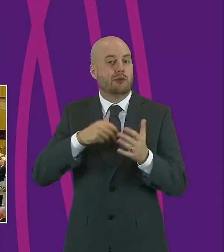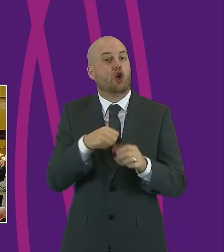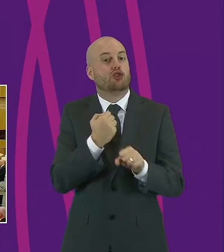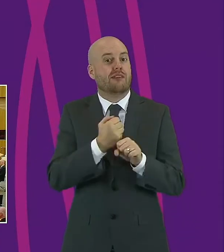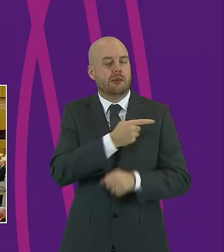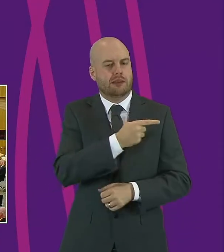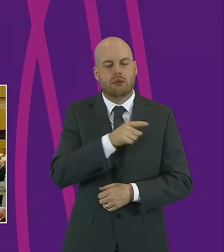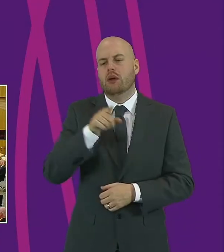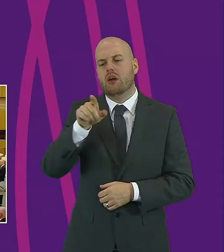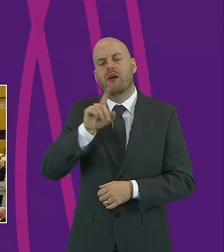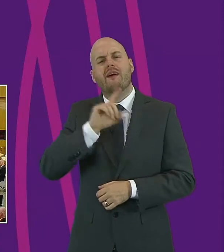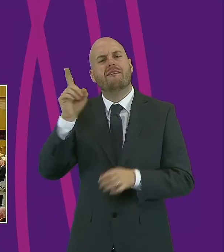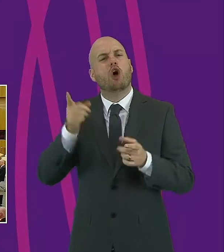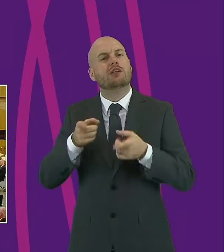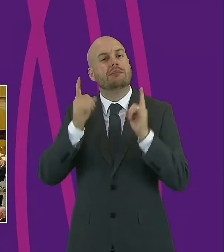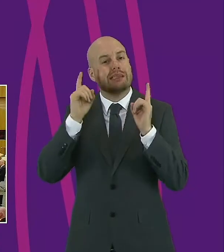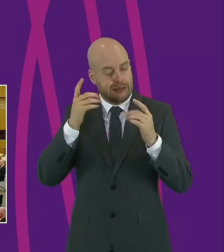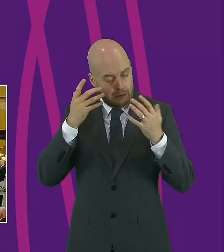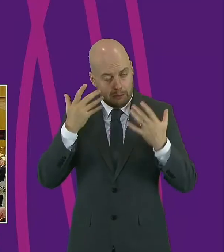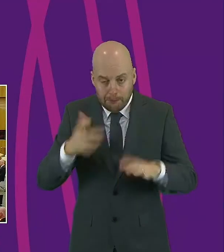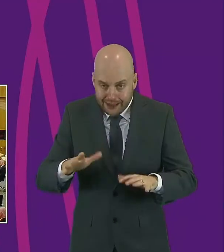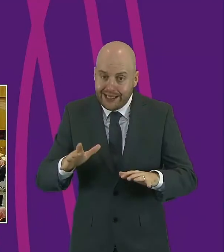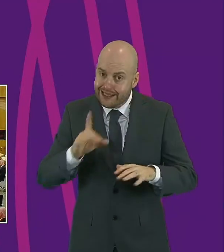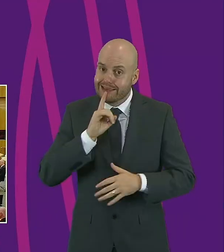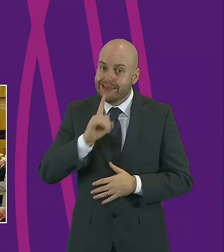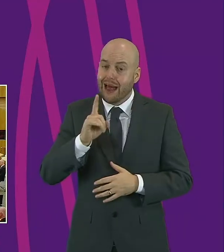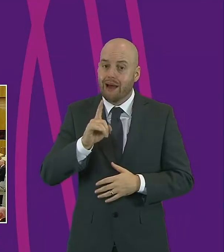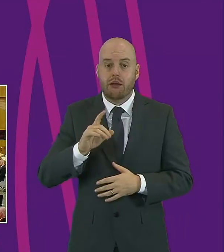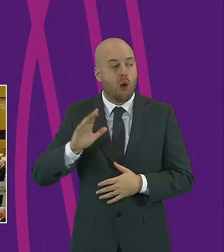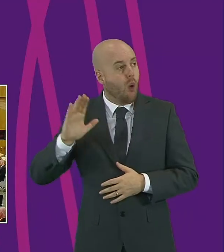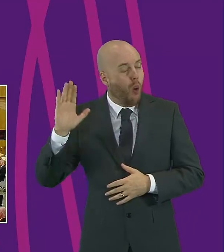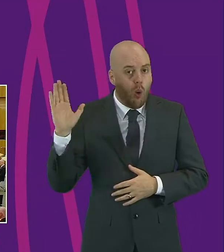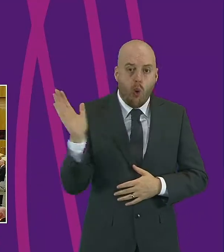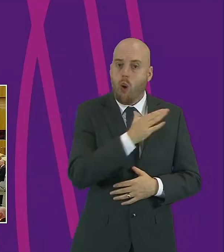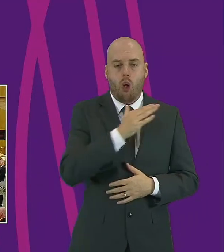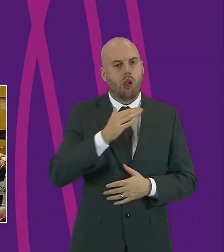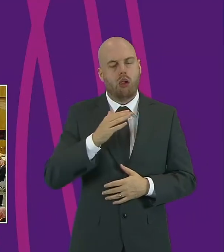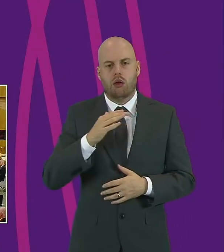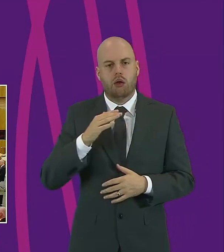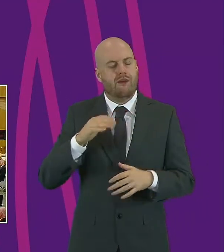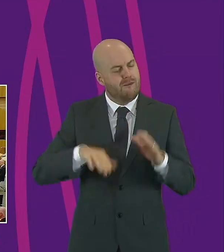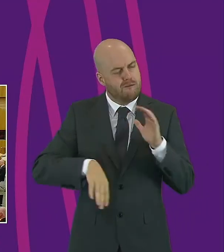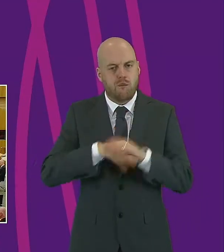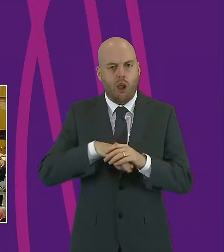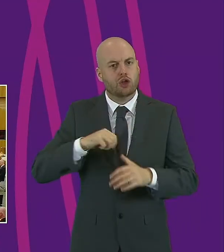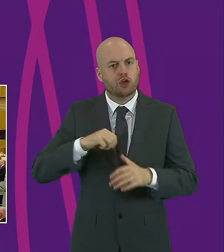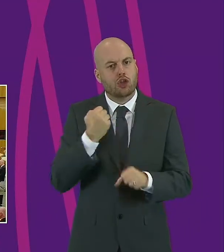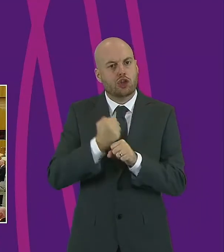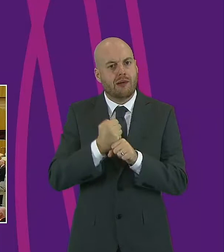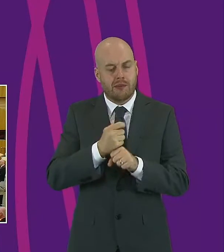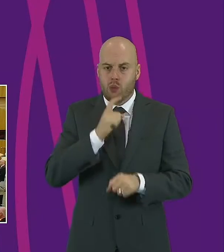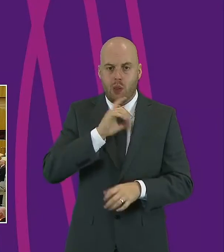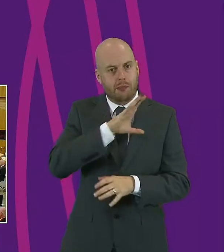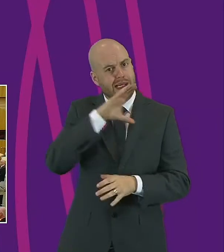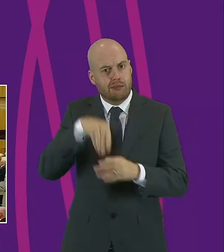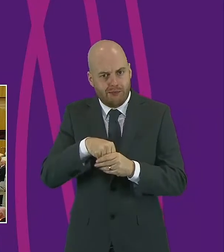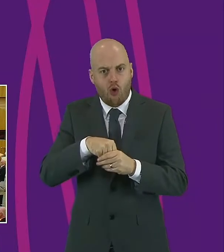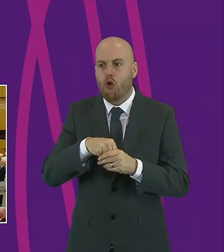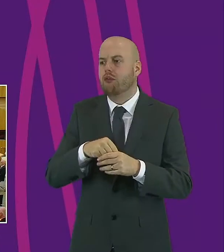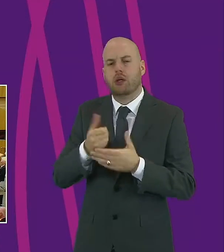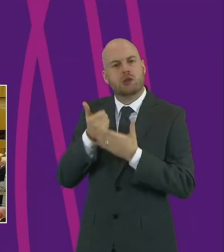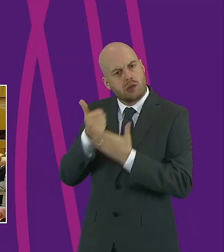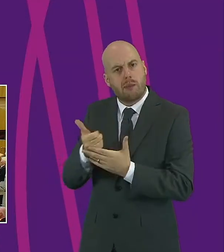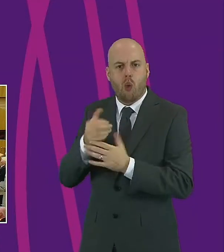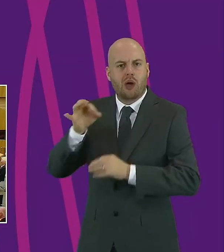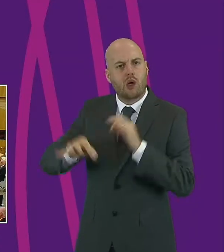2019 that all parts of the Scottish Government would fully cooperate with a parliamentary inquiry. On Tuesday, at the meeting of the Parliamentary Committee, I